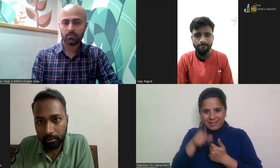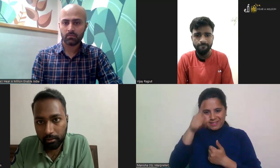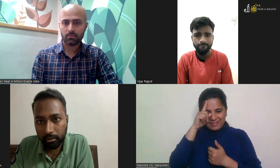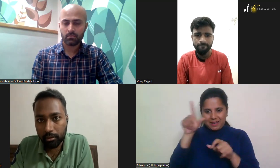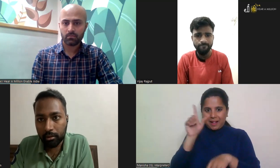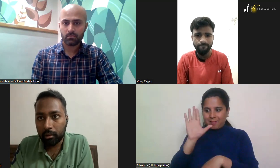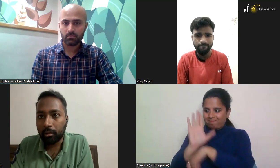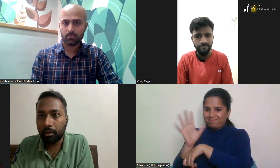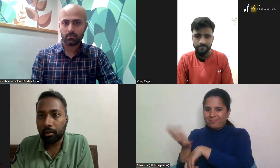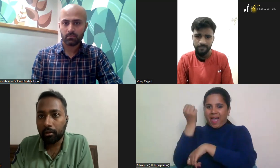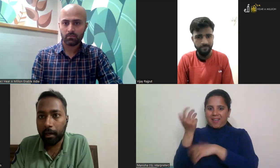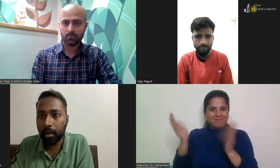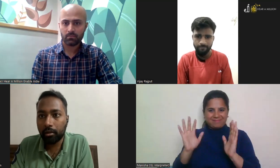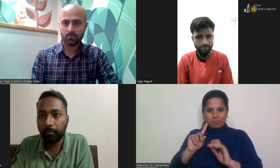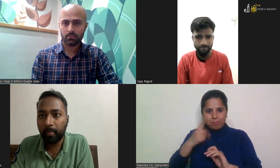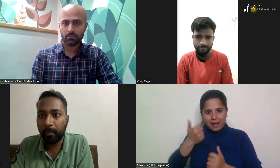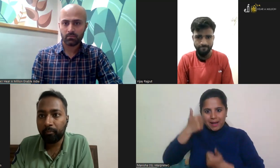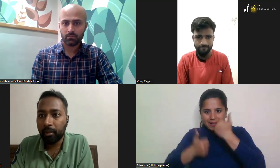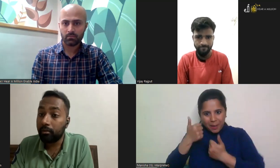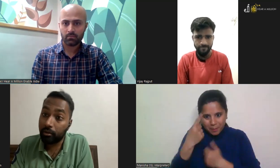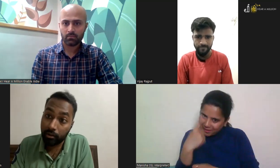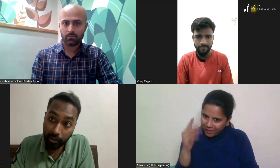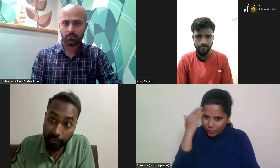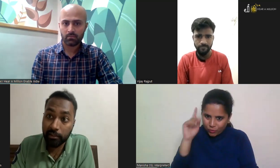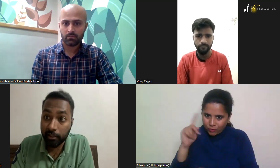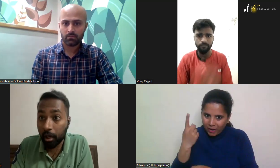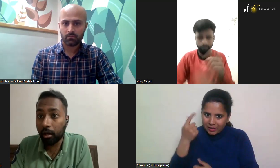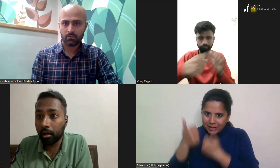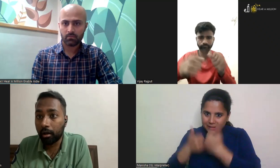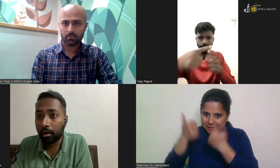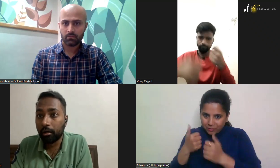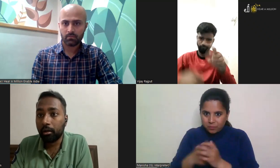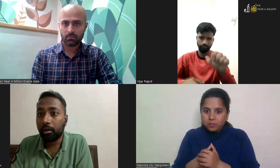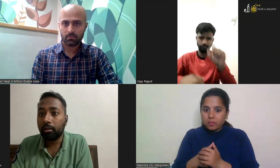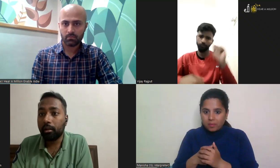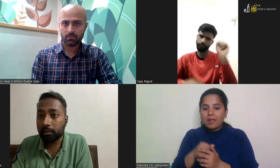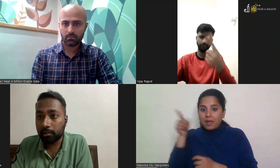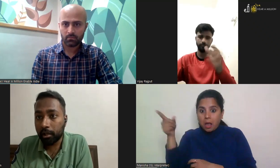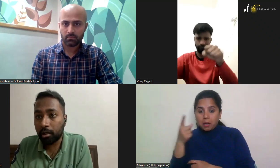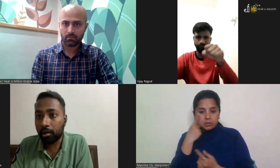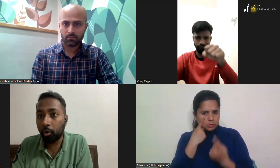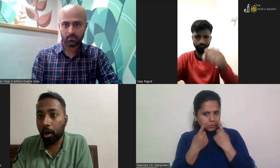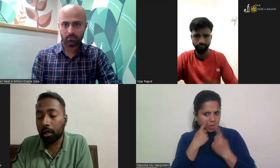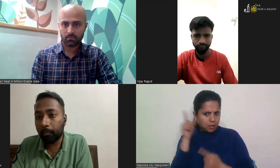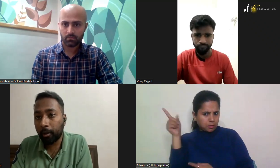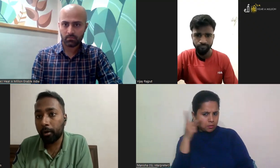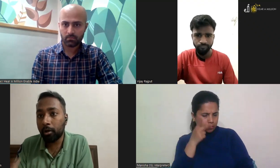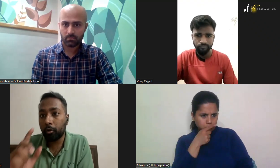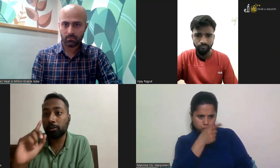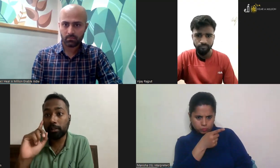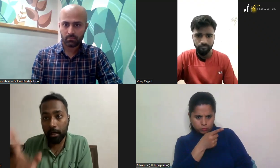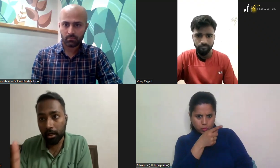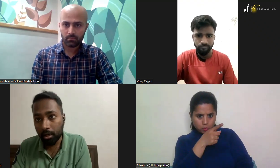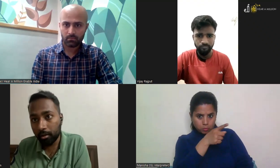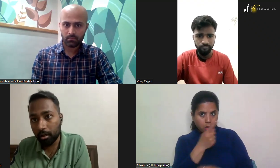driving license, right? They check, they check you are capable